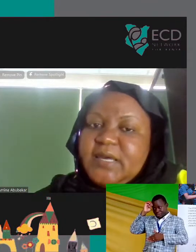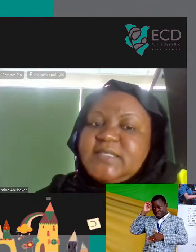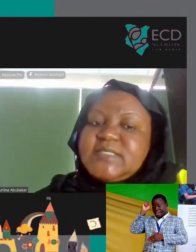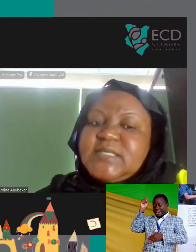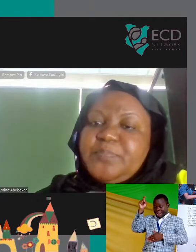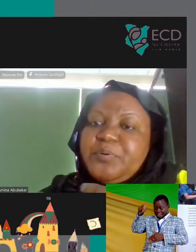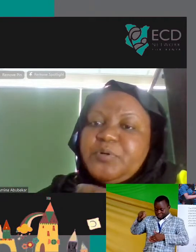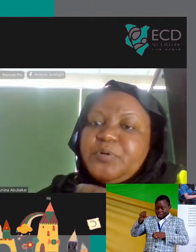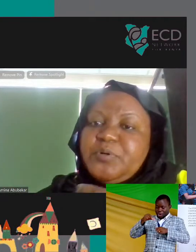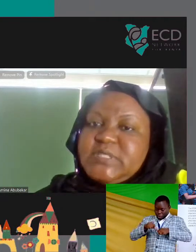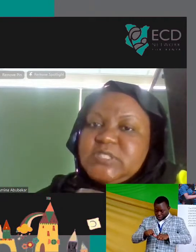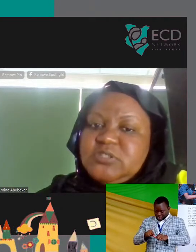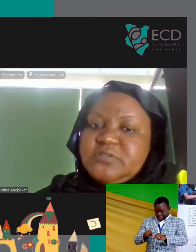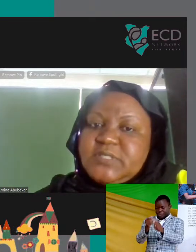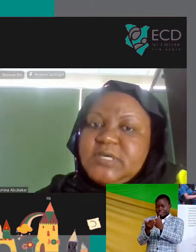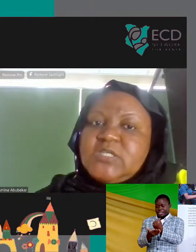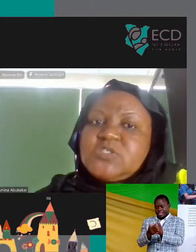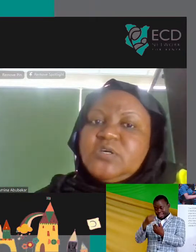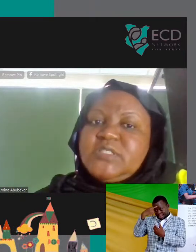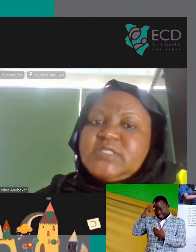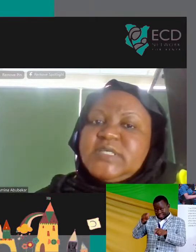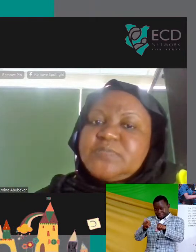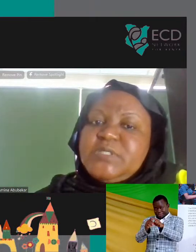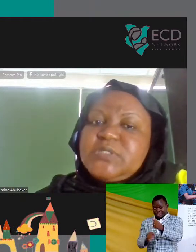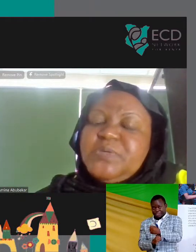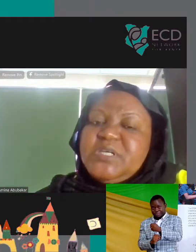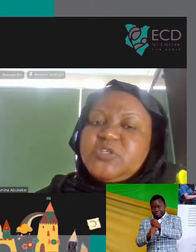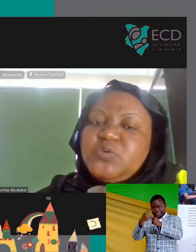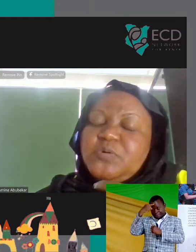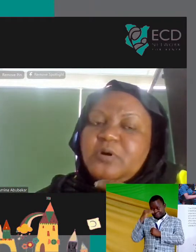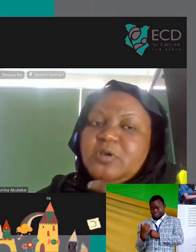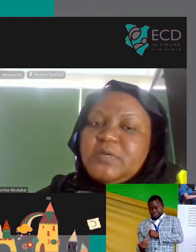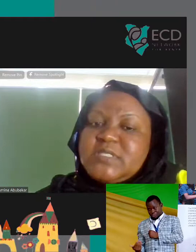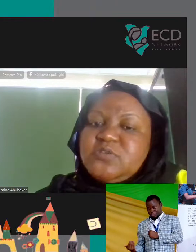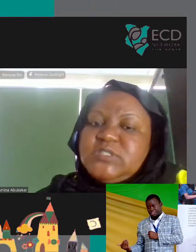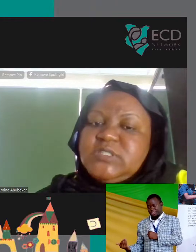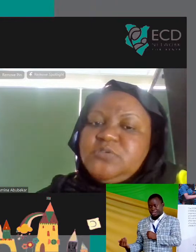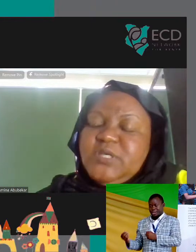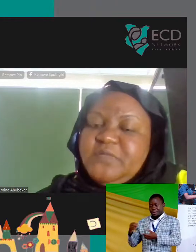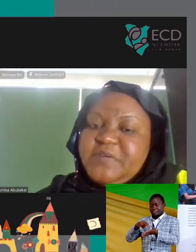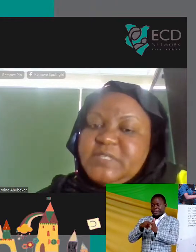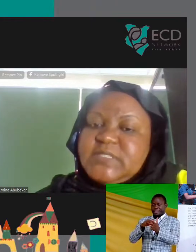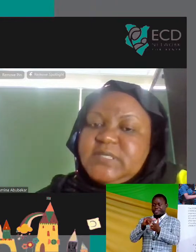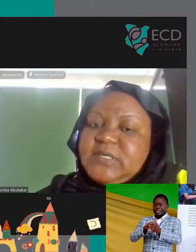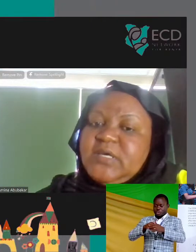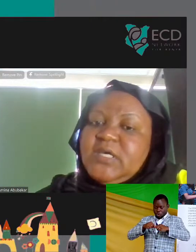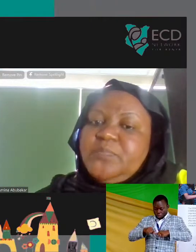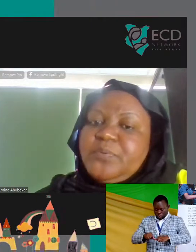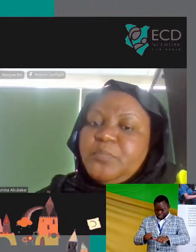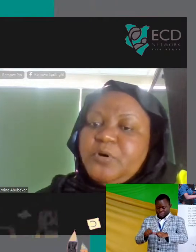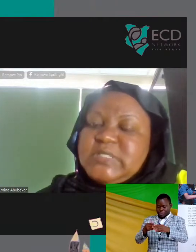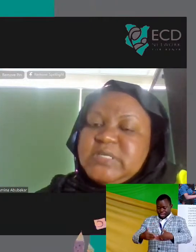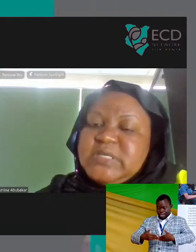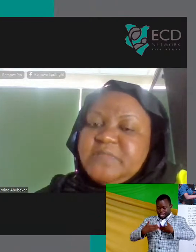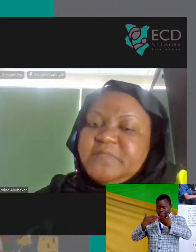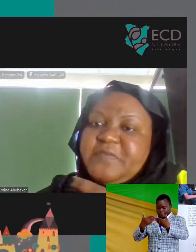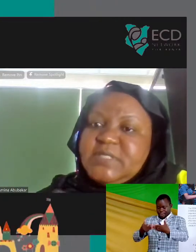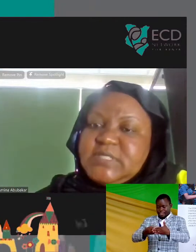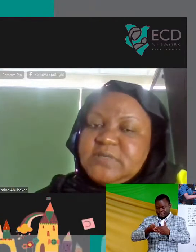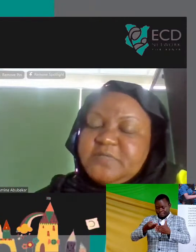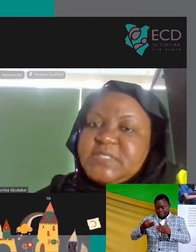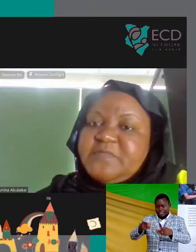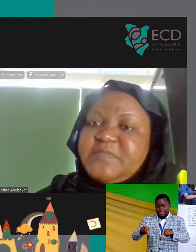care and support for these children. So it just means we need to always continue investing in promotive